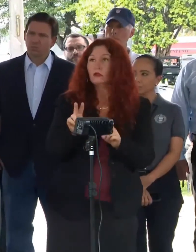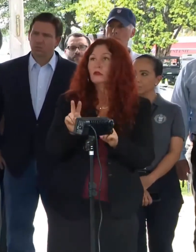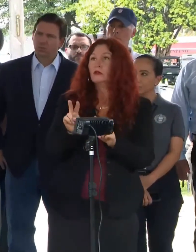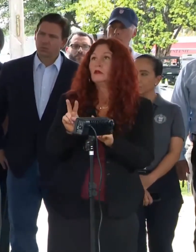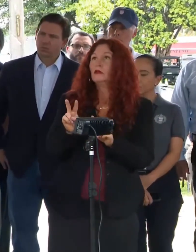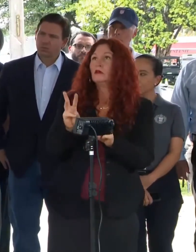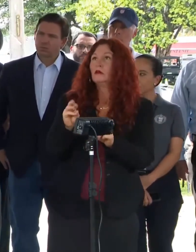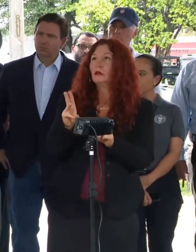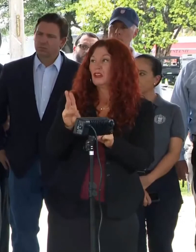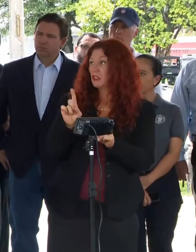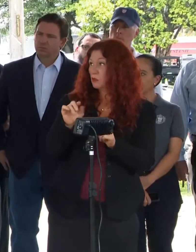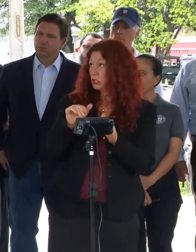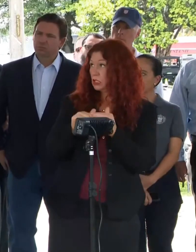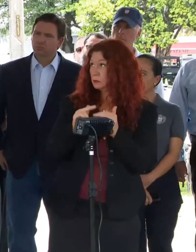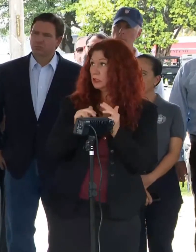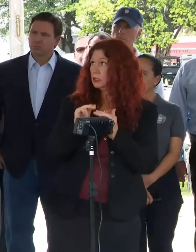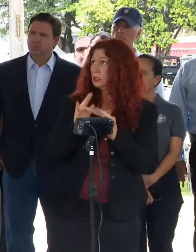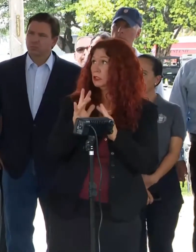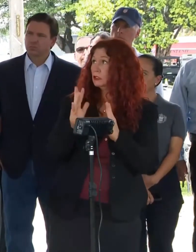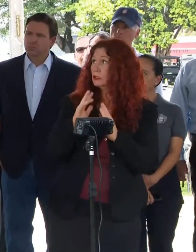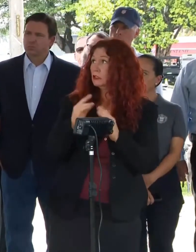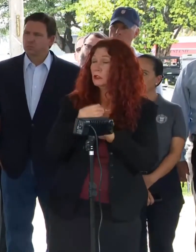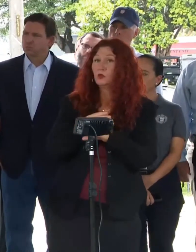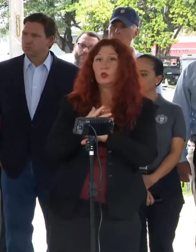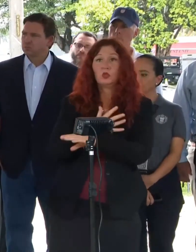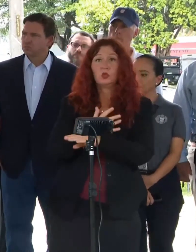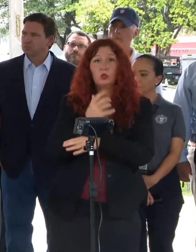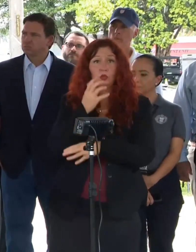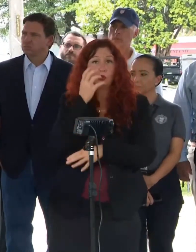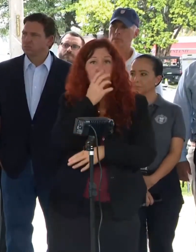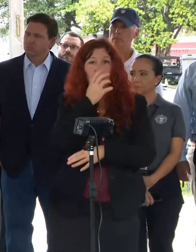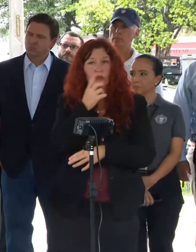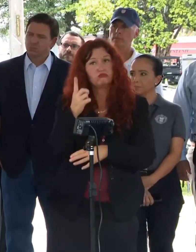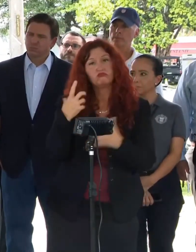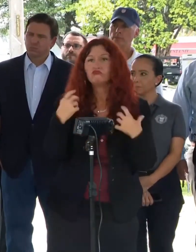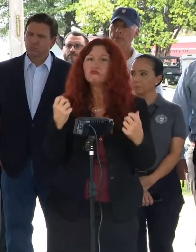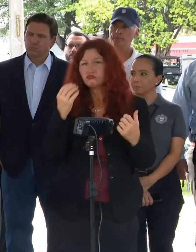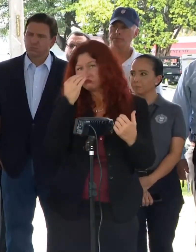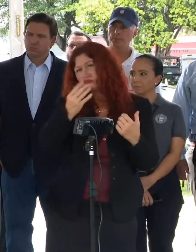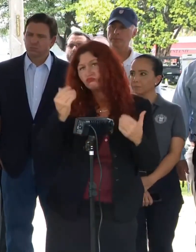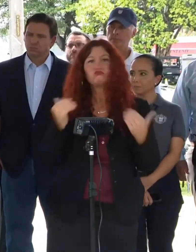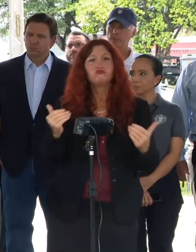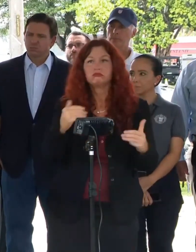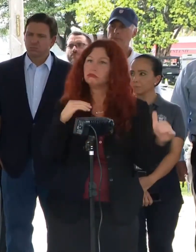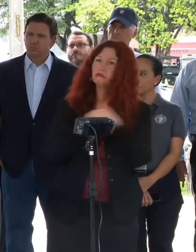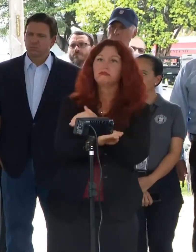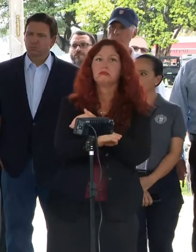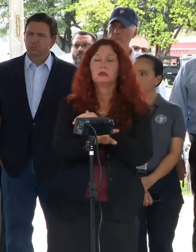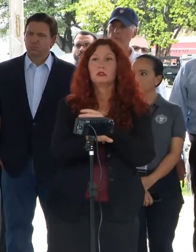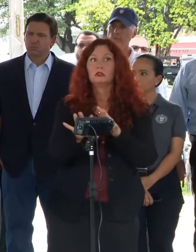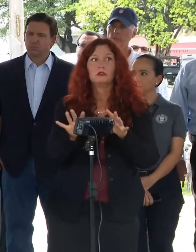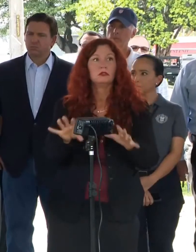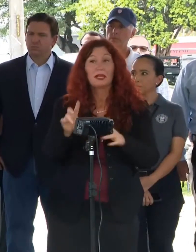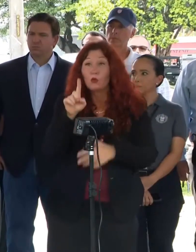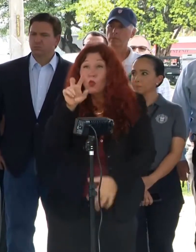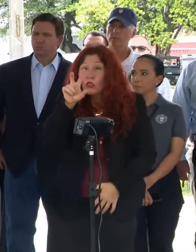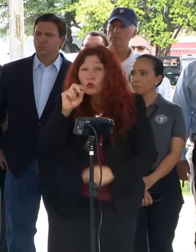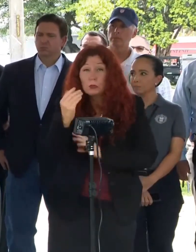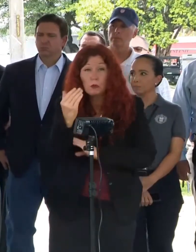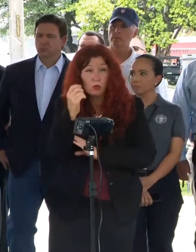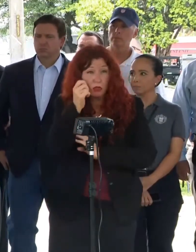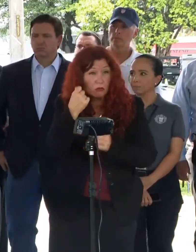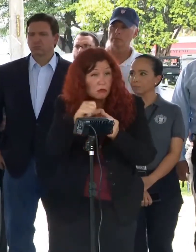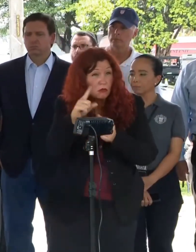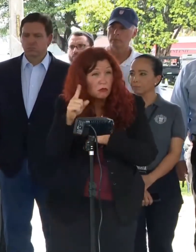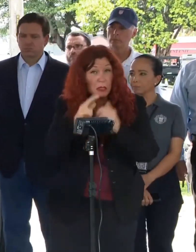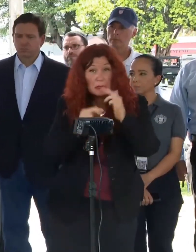The rescue efforts that we did, what we went through going on those initial first hours of this environment at 1:30 in the morning,